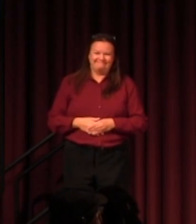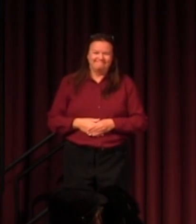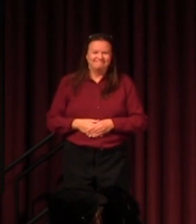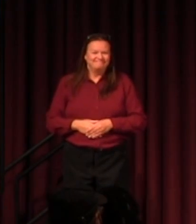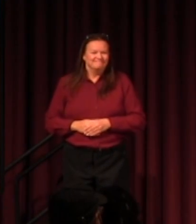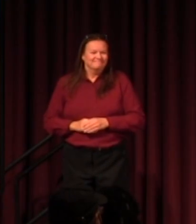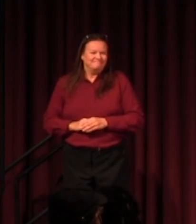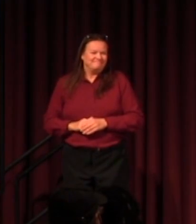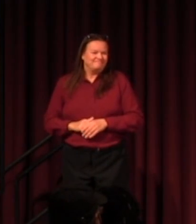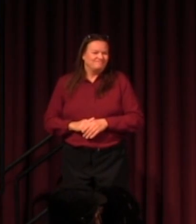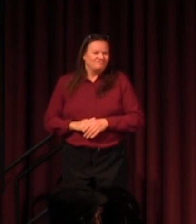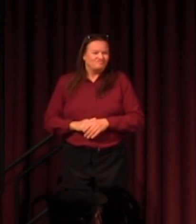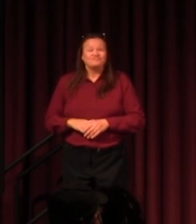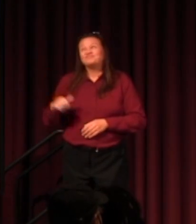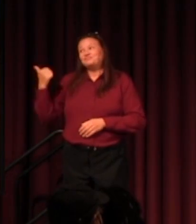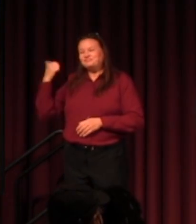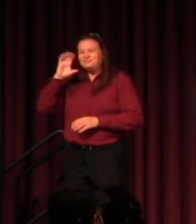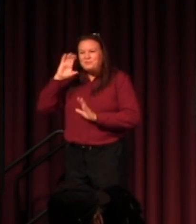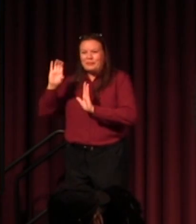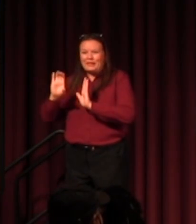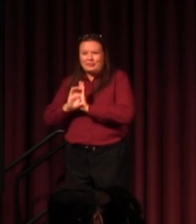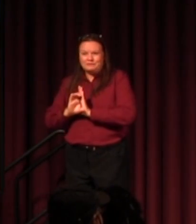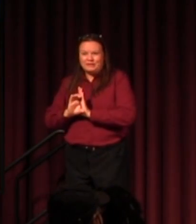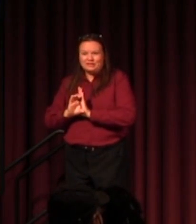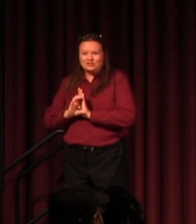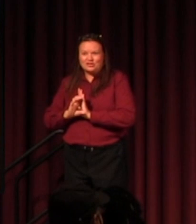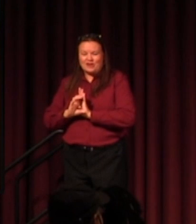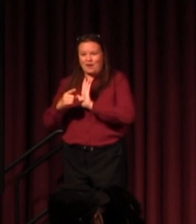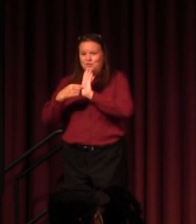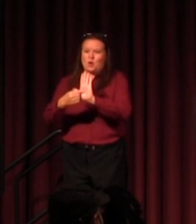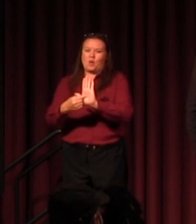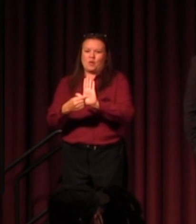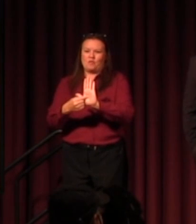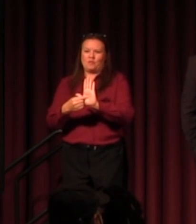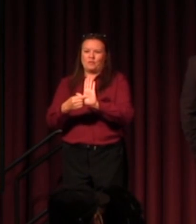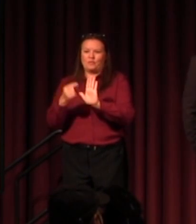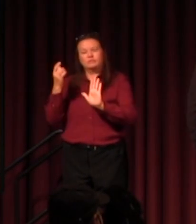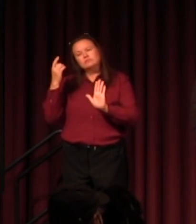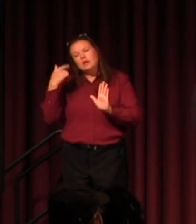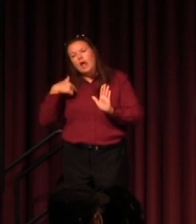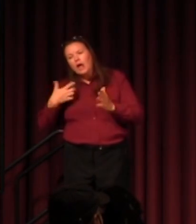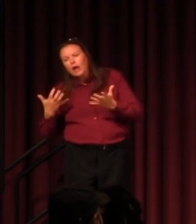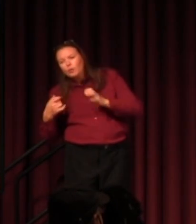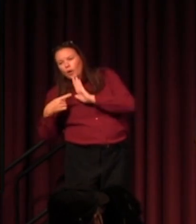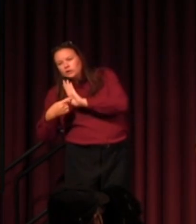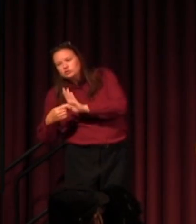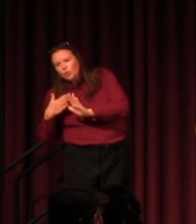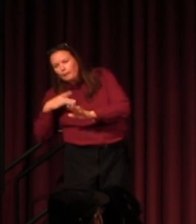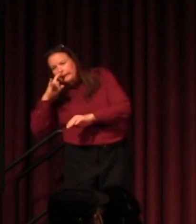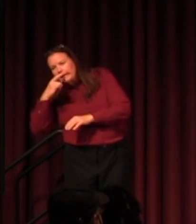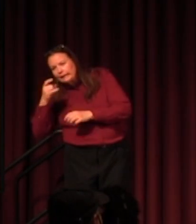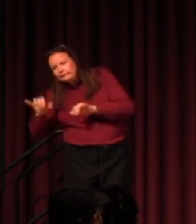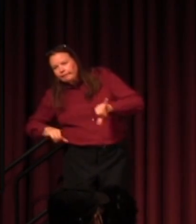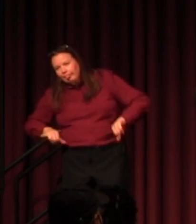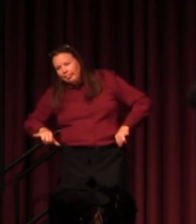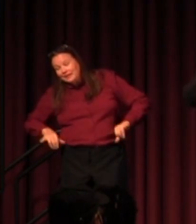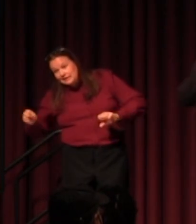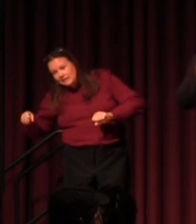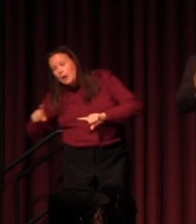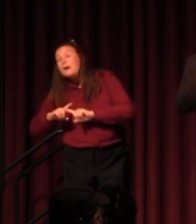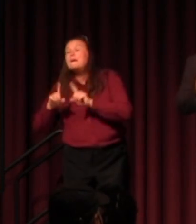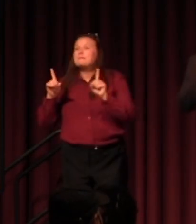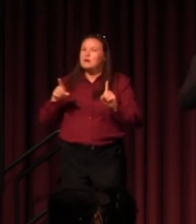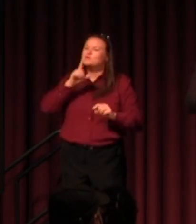The reason I show this picture, in addition to just a shameless opportunity to show my kids off, is because